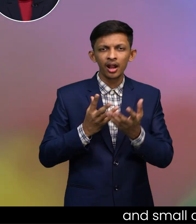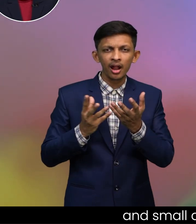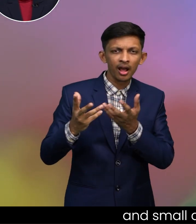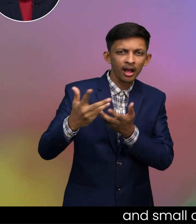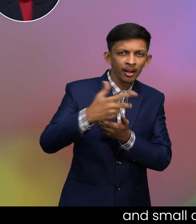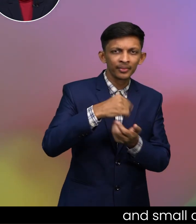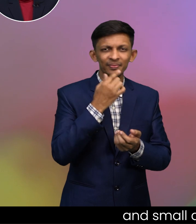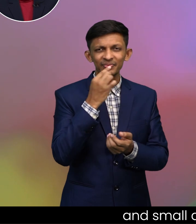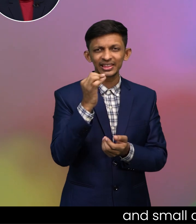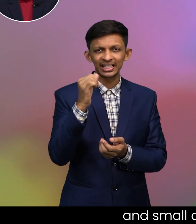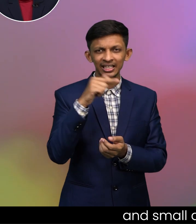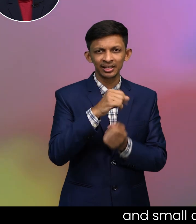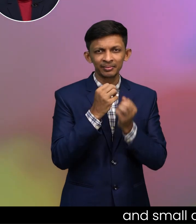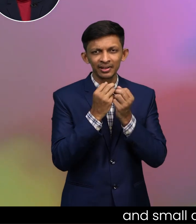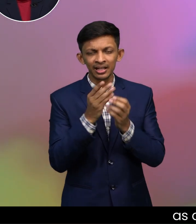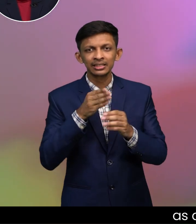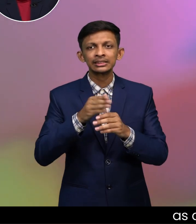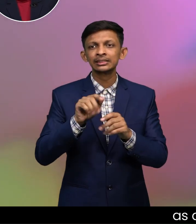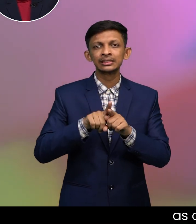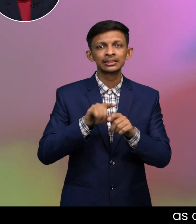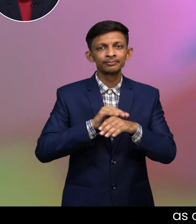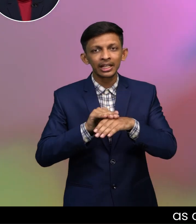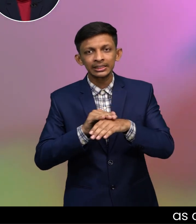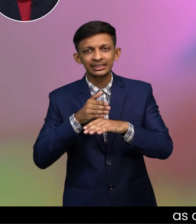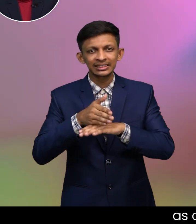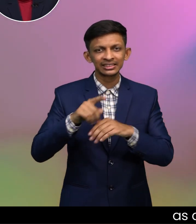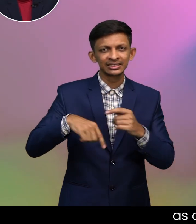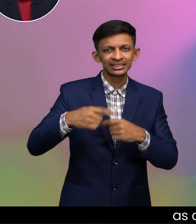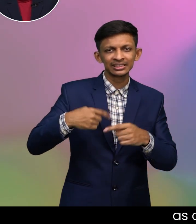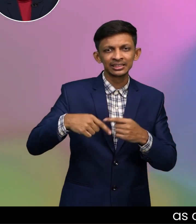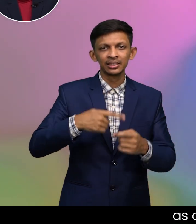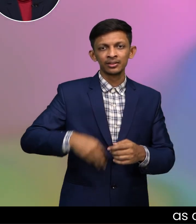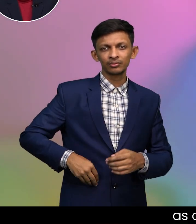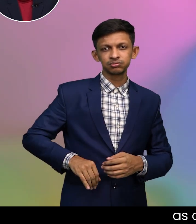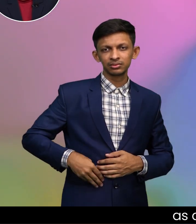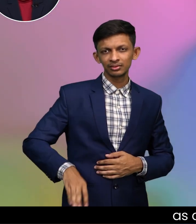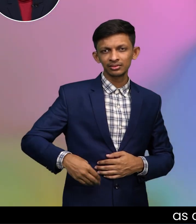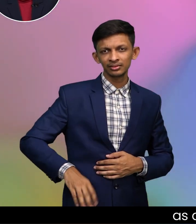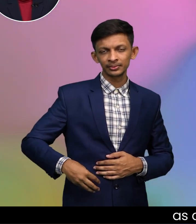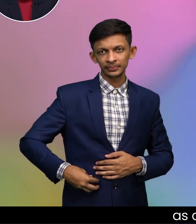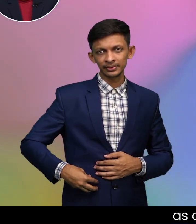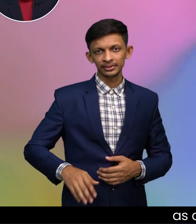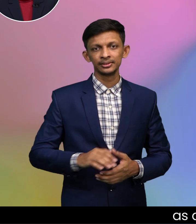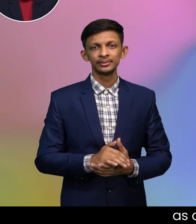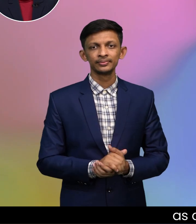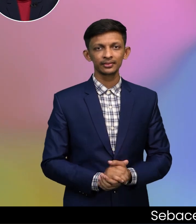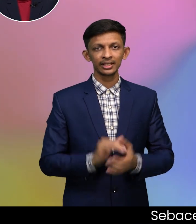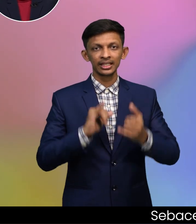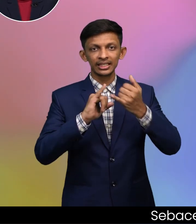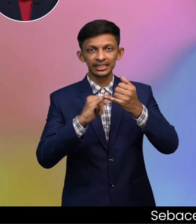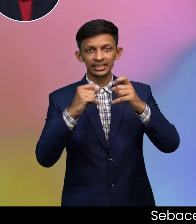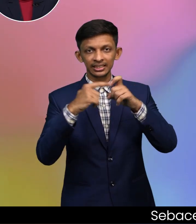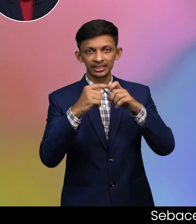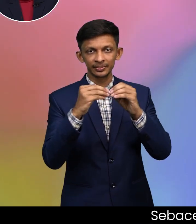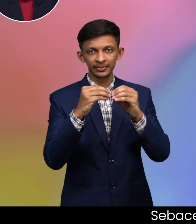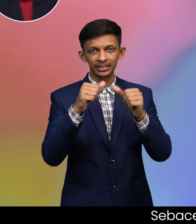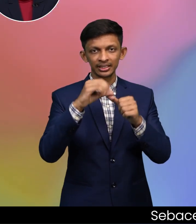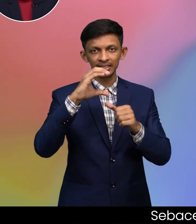The skin consists of a large number of sweat glands with a rich supply of